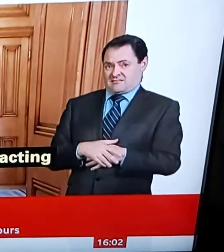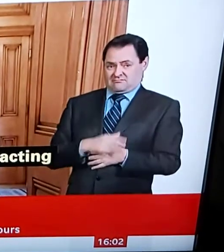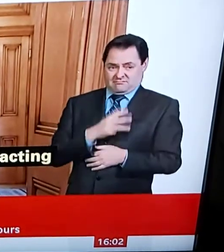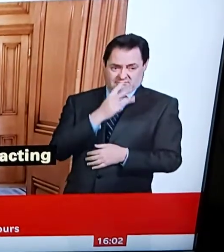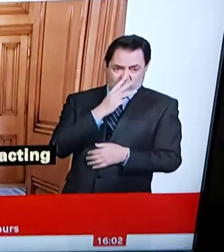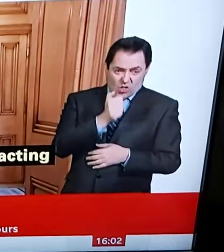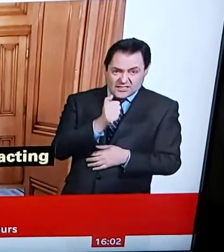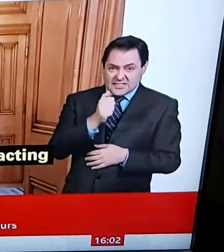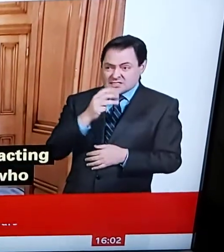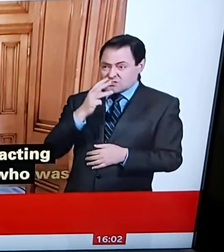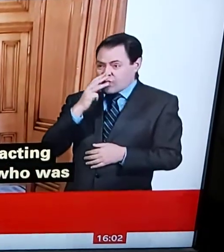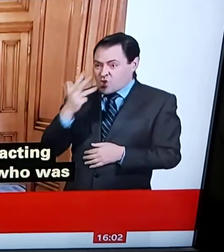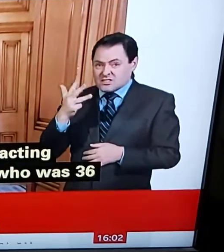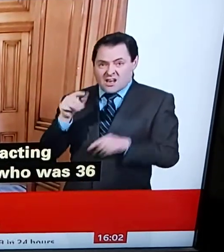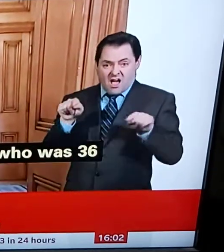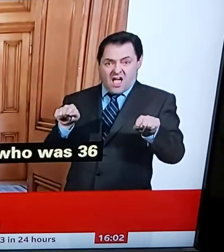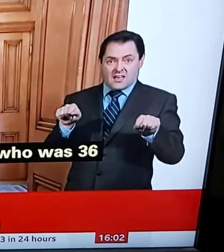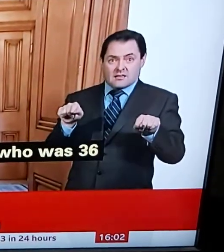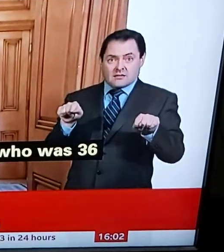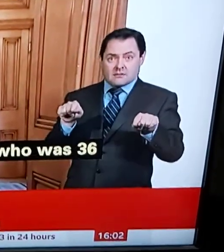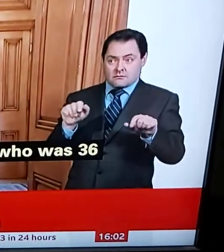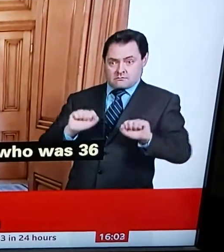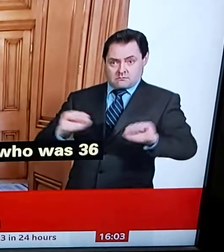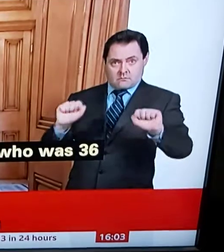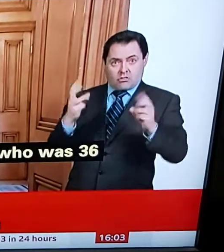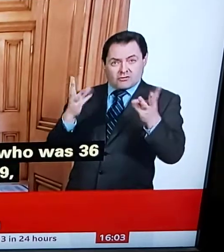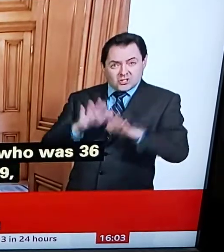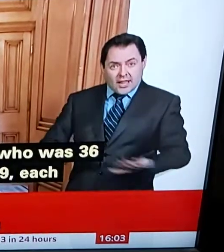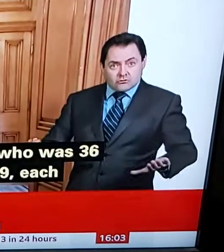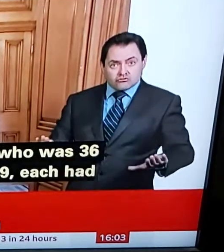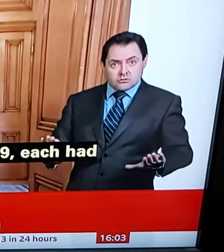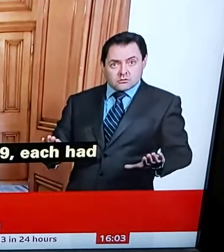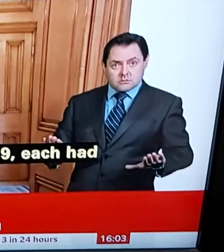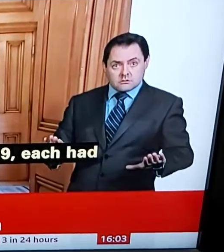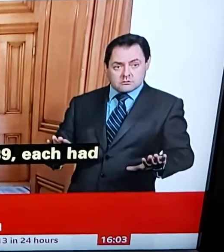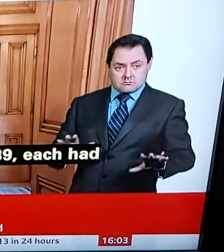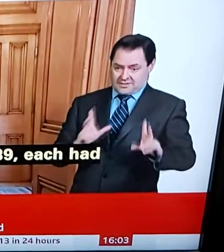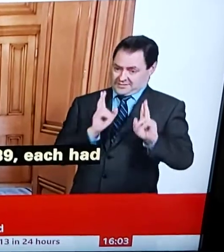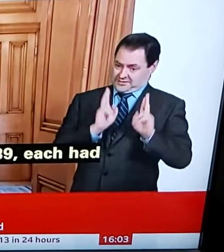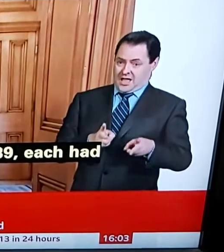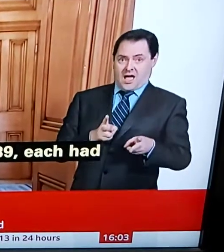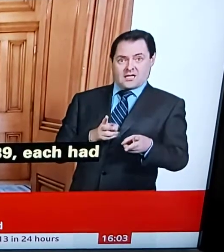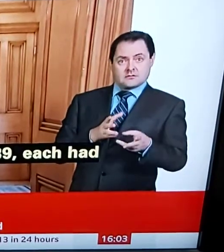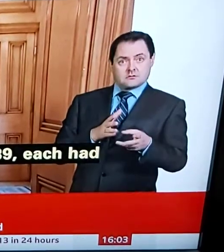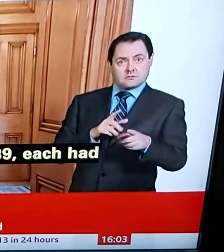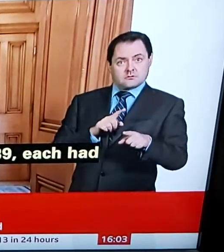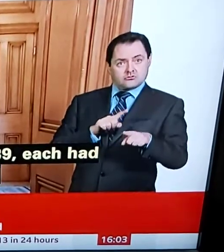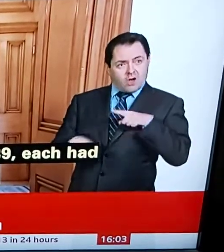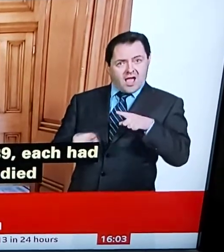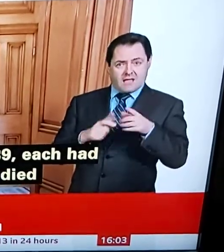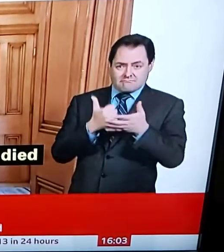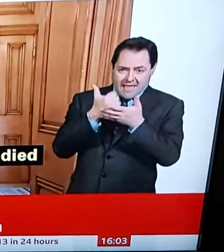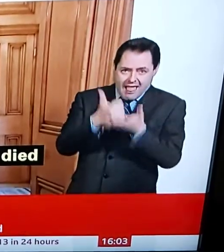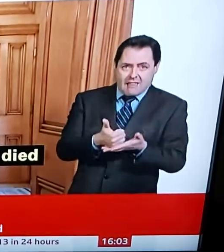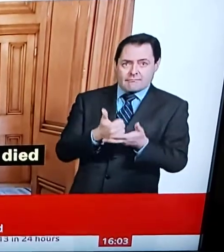39, each had 3 young children. They died while doing everything they could to help the sick and the